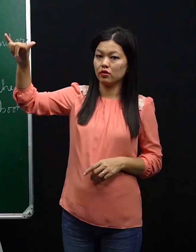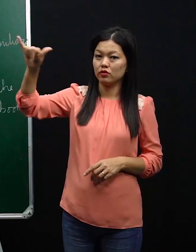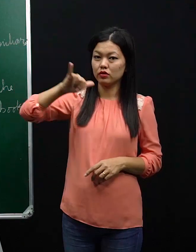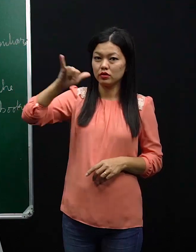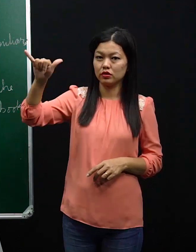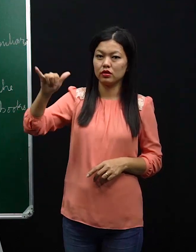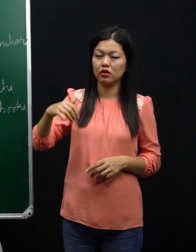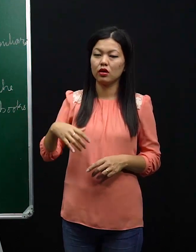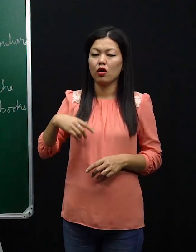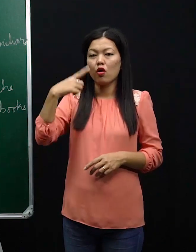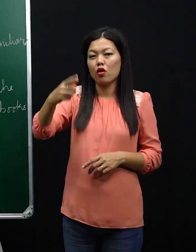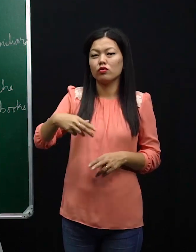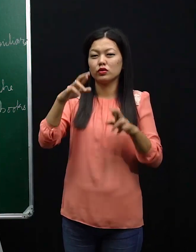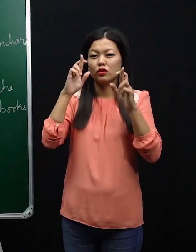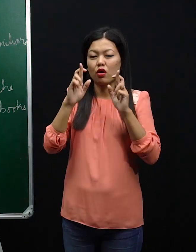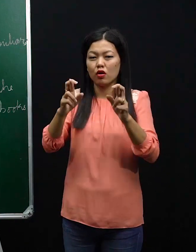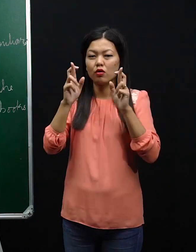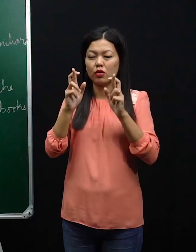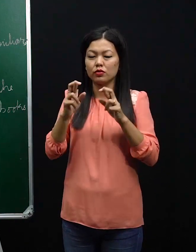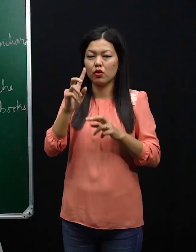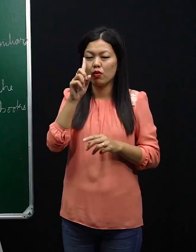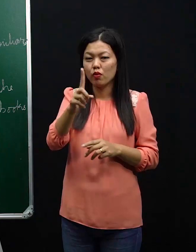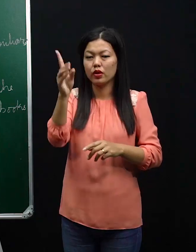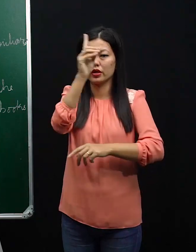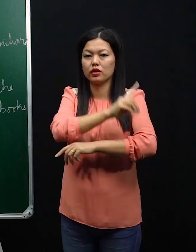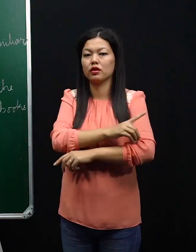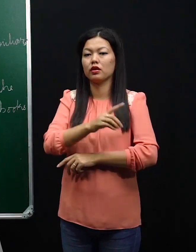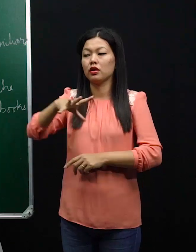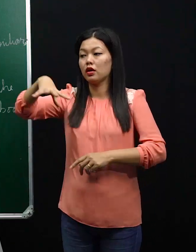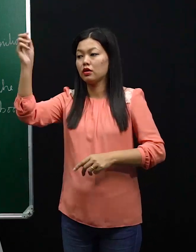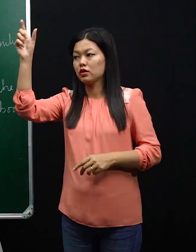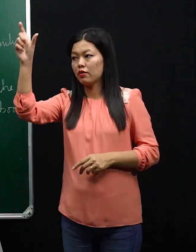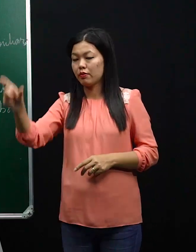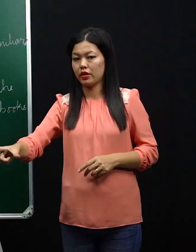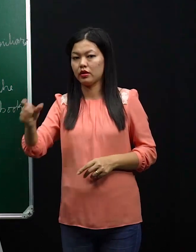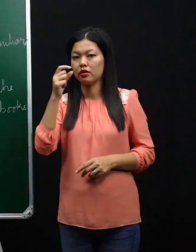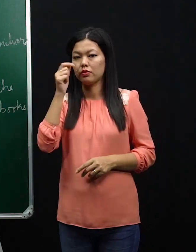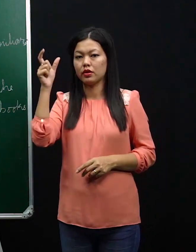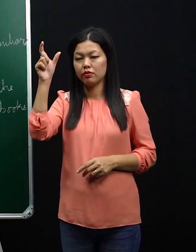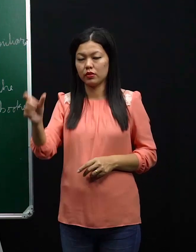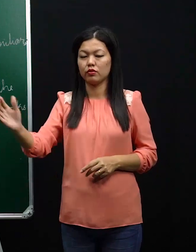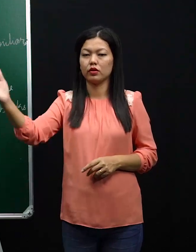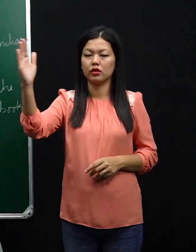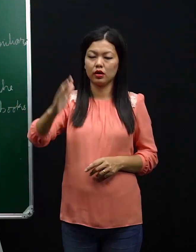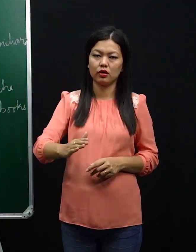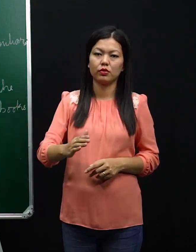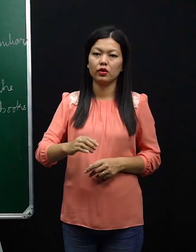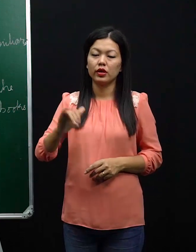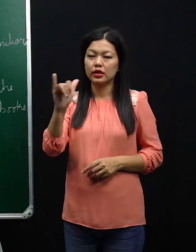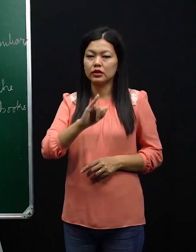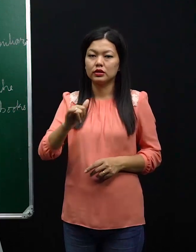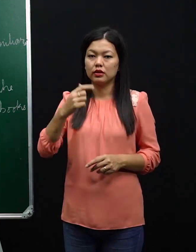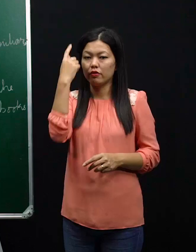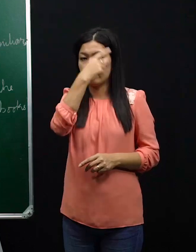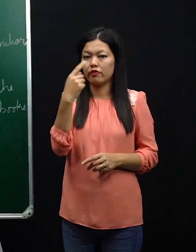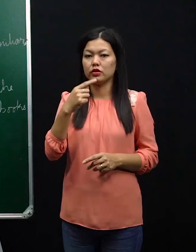what humility means. He did not expect, even though others are saying, he did not find it worthy. He did not find that he would